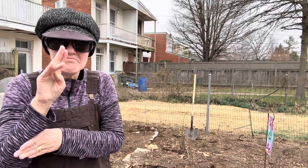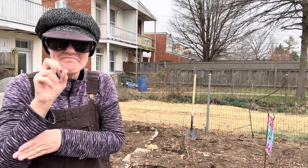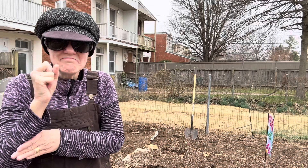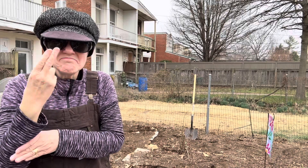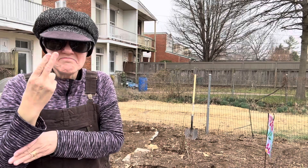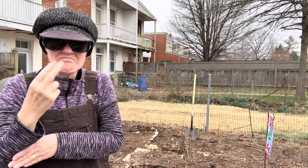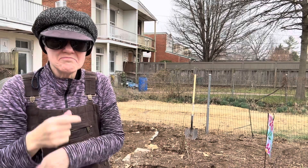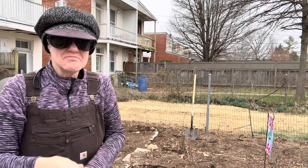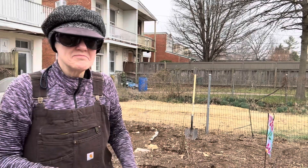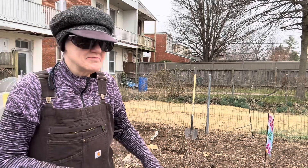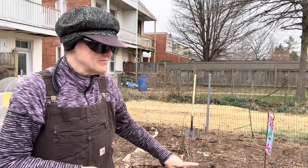blueberry bush.